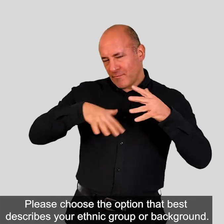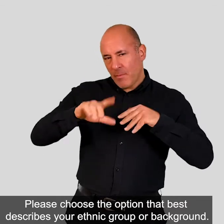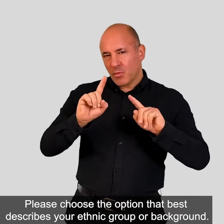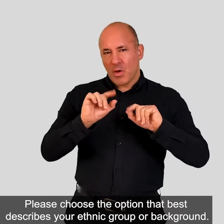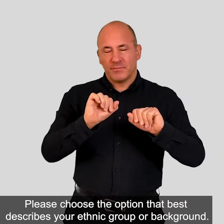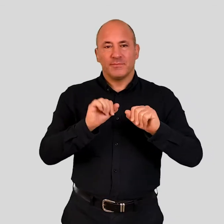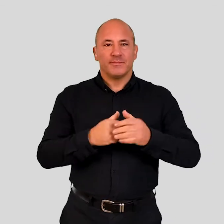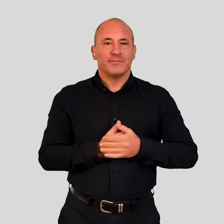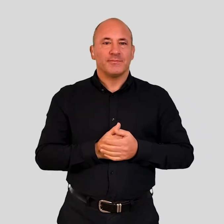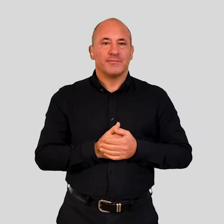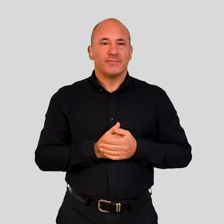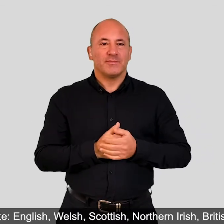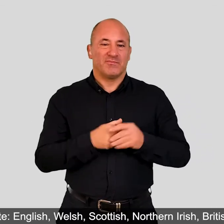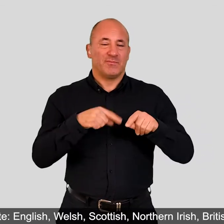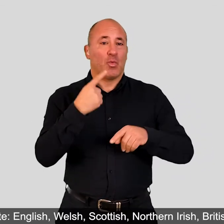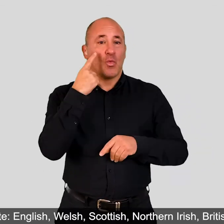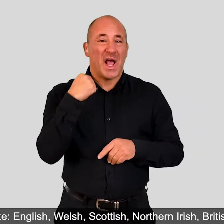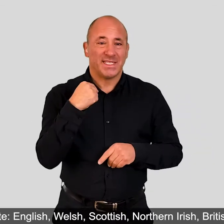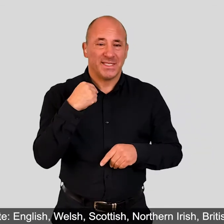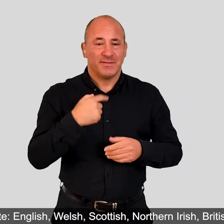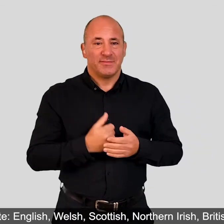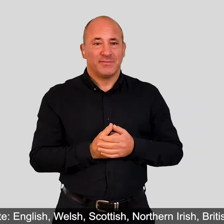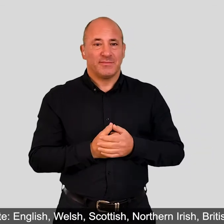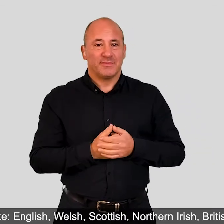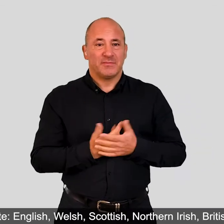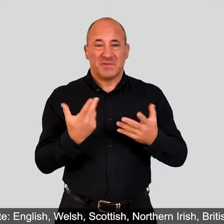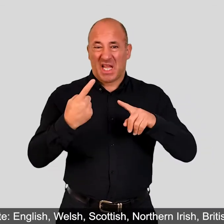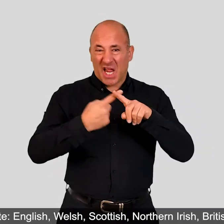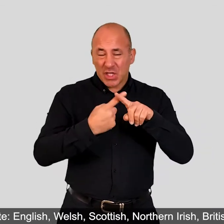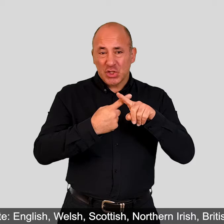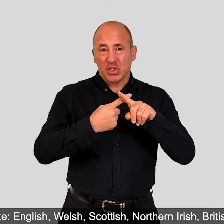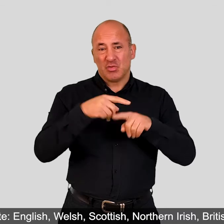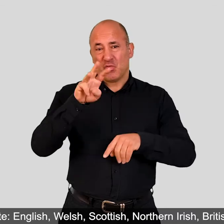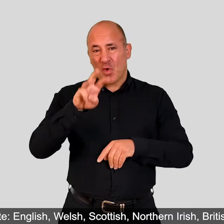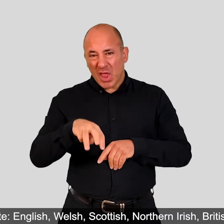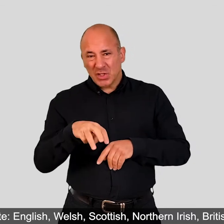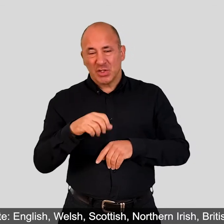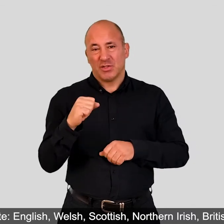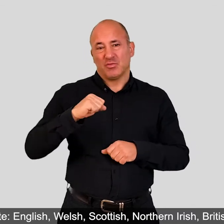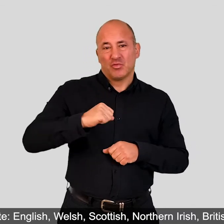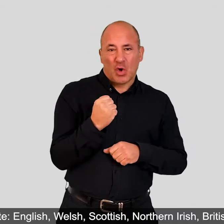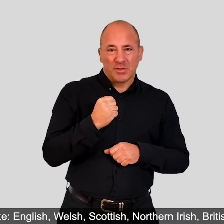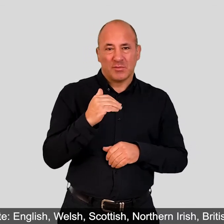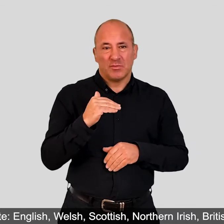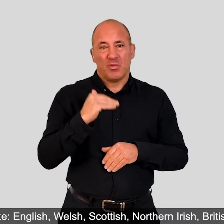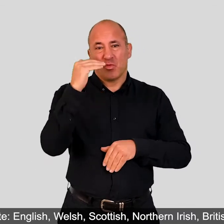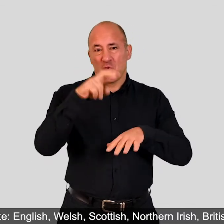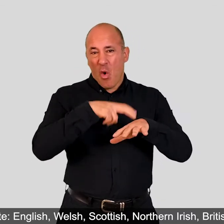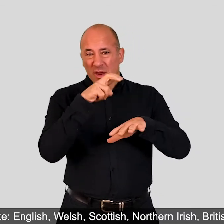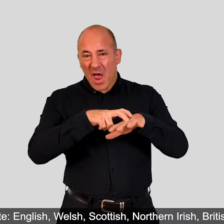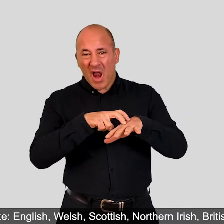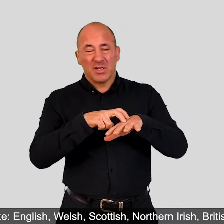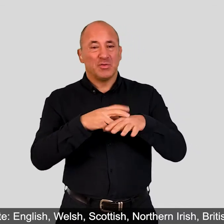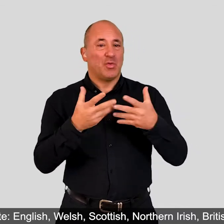background. White, English, Welsh, Scottish, Northern